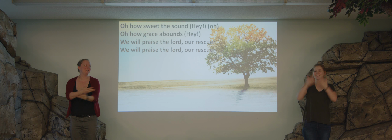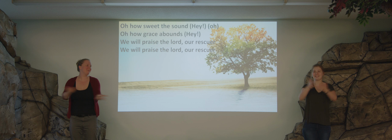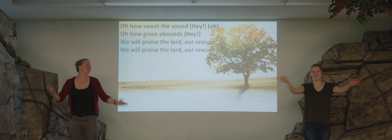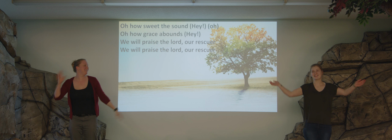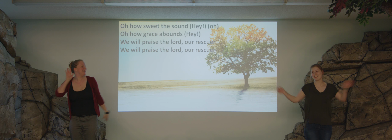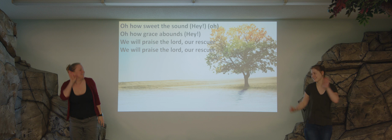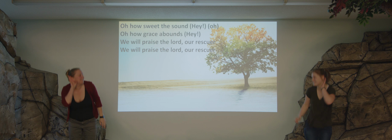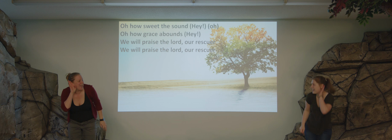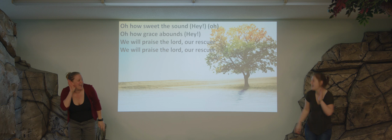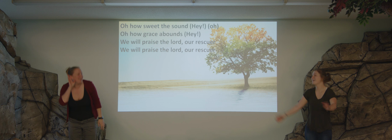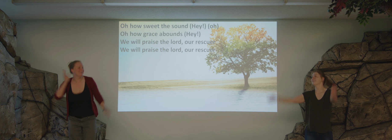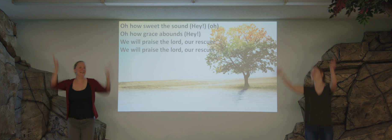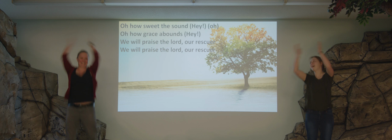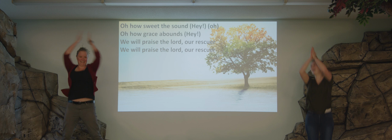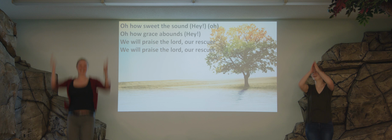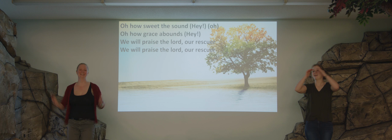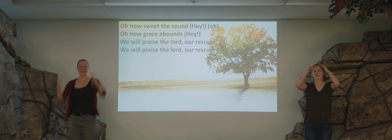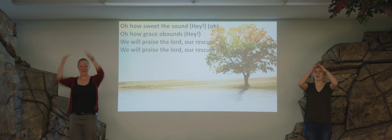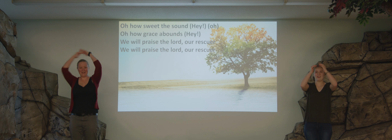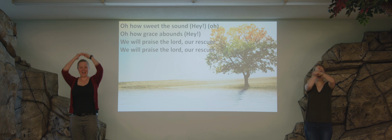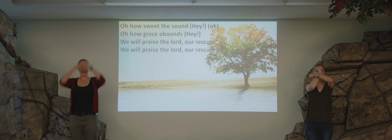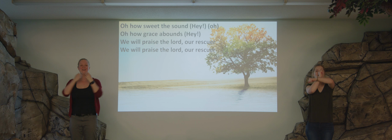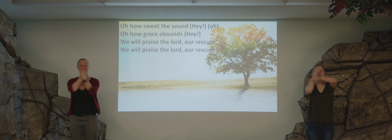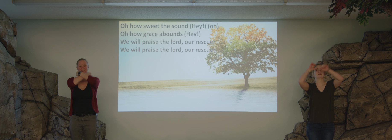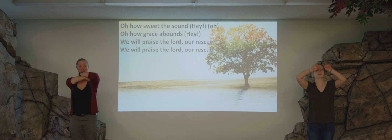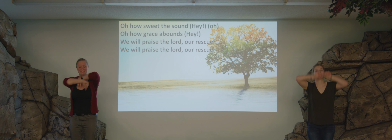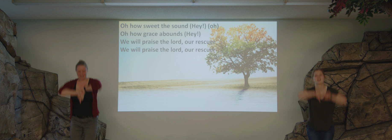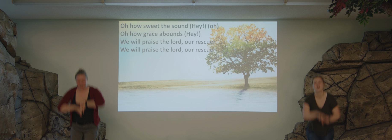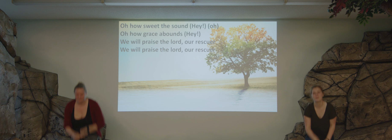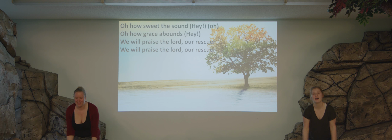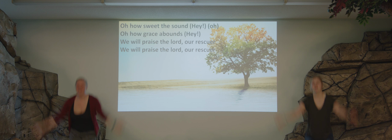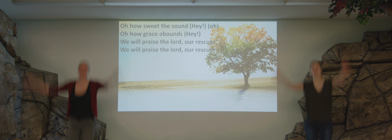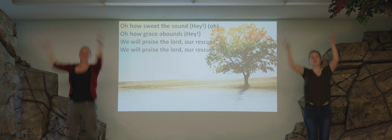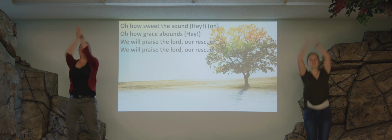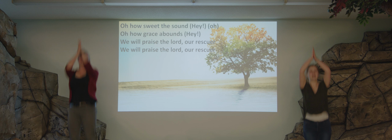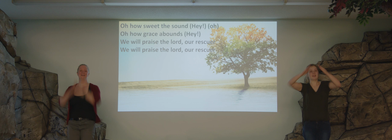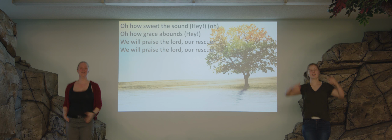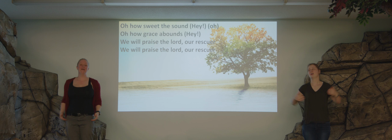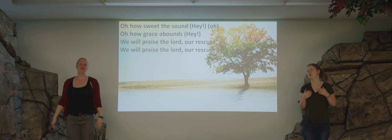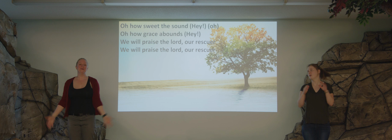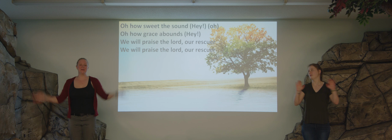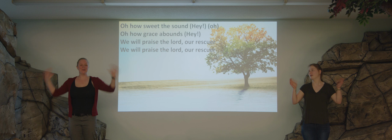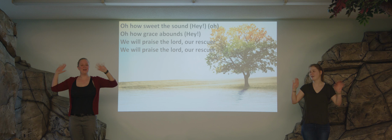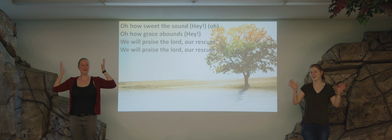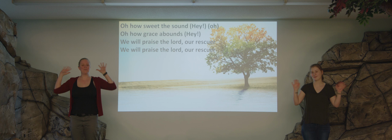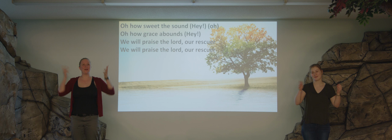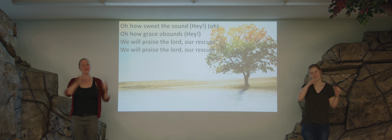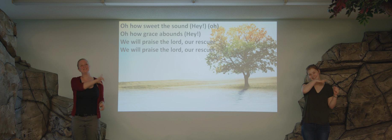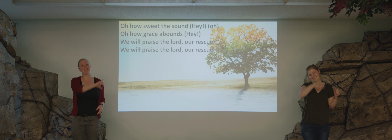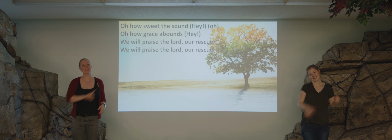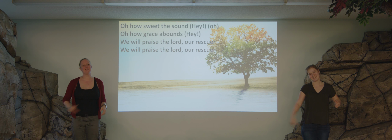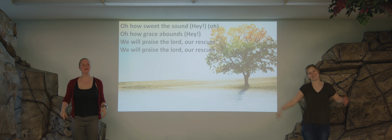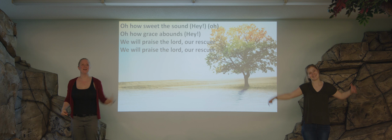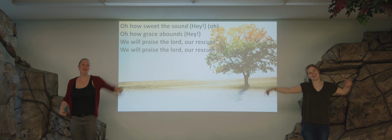sweet desire, how grace abounds We will praise the Lord